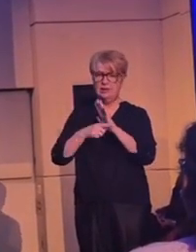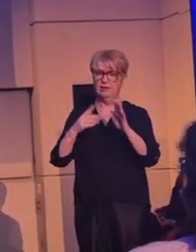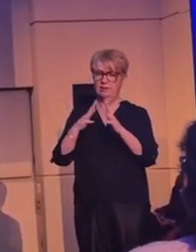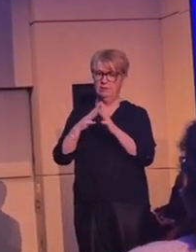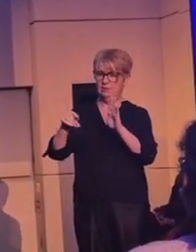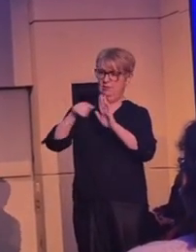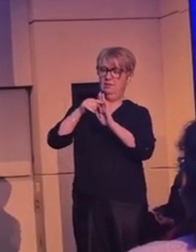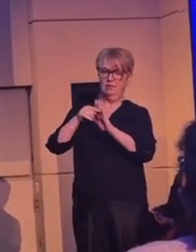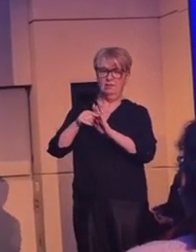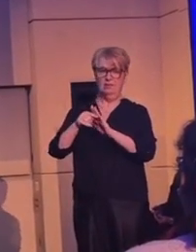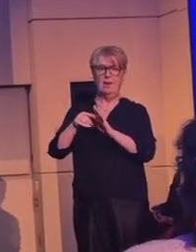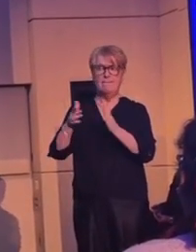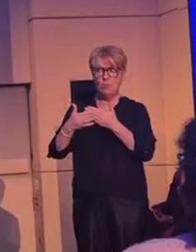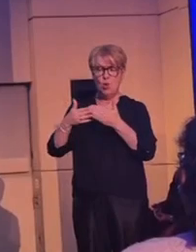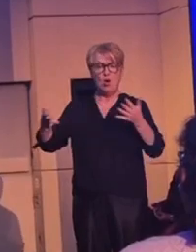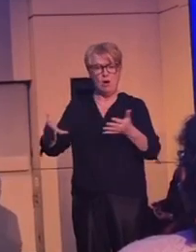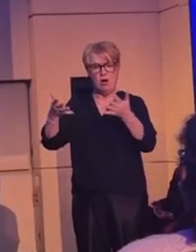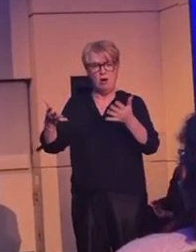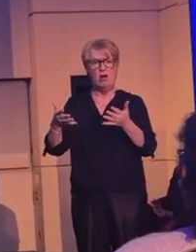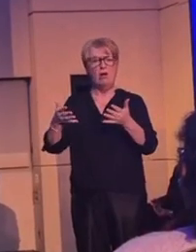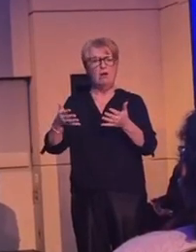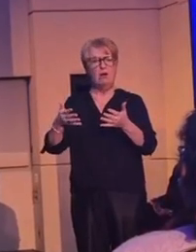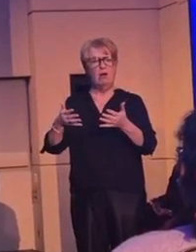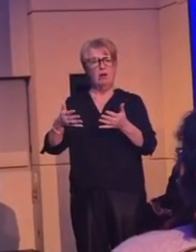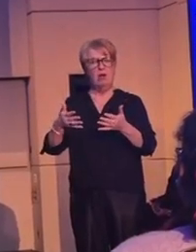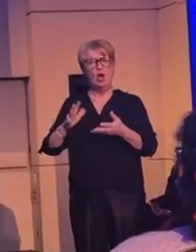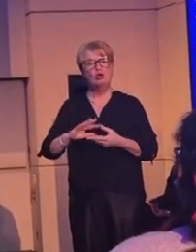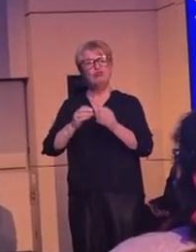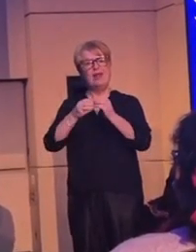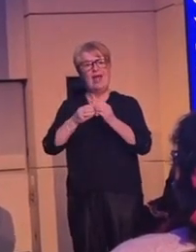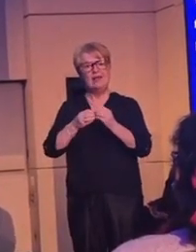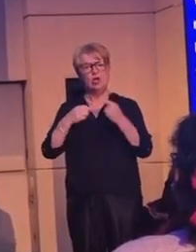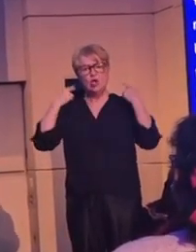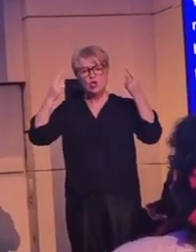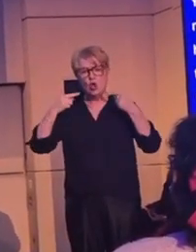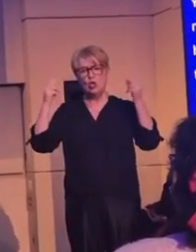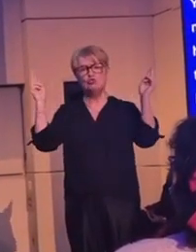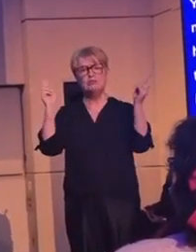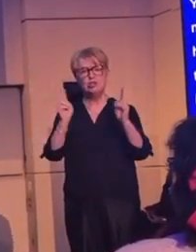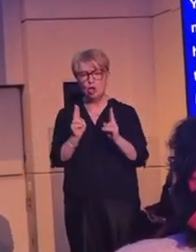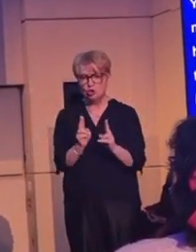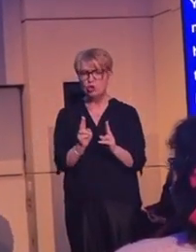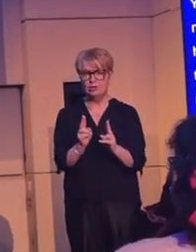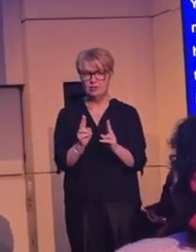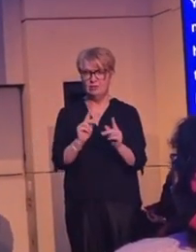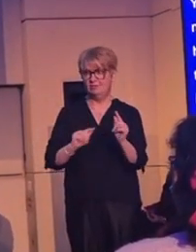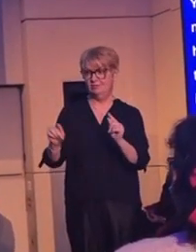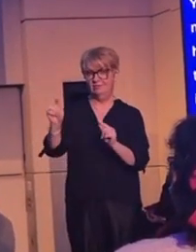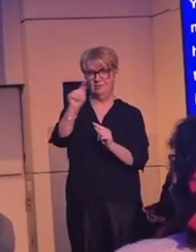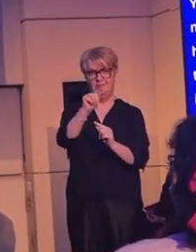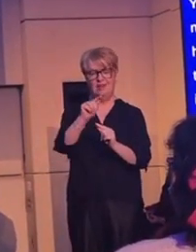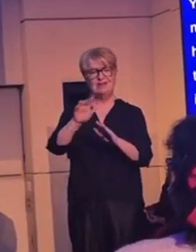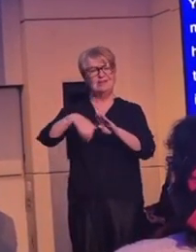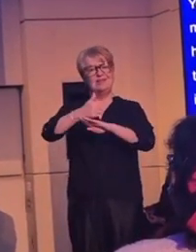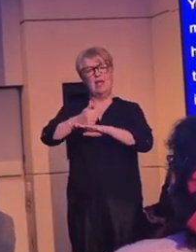inclusive policies, preventative noise reduction measures, and establish targets moving forward.